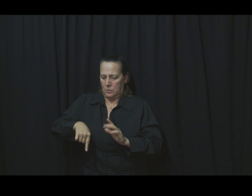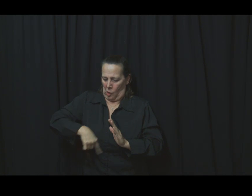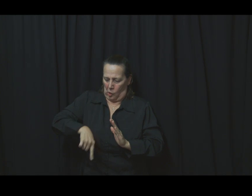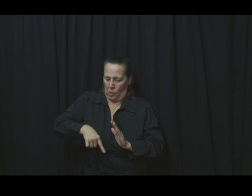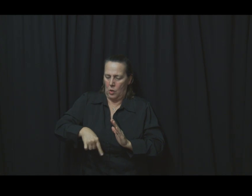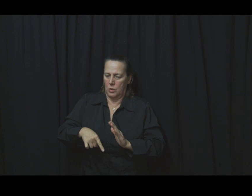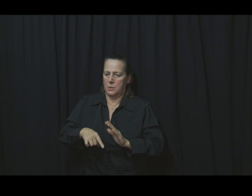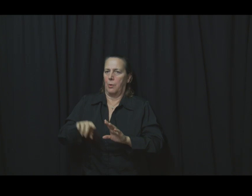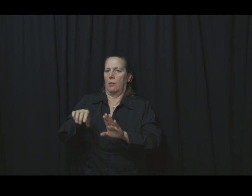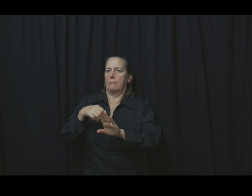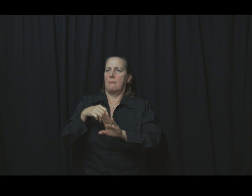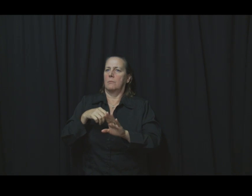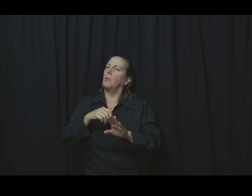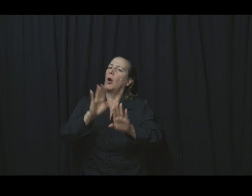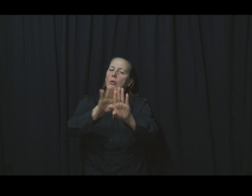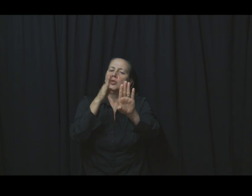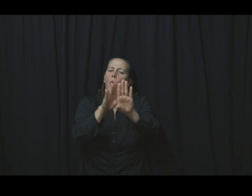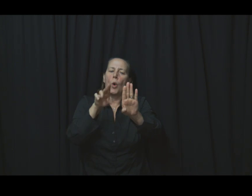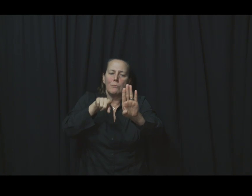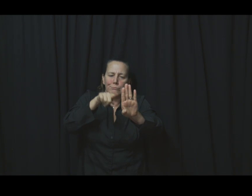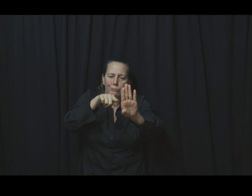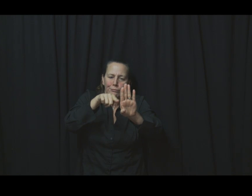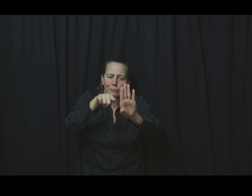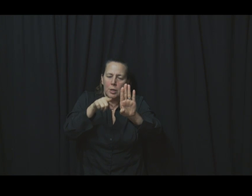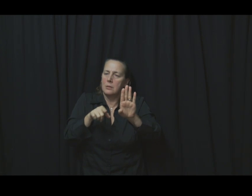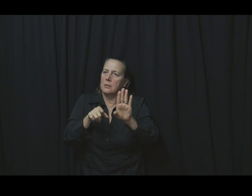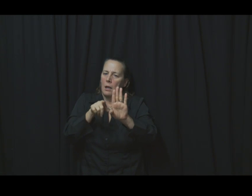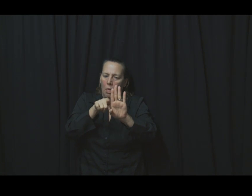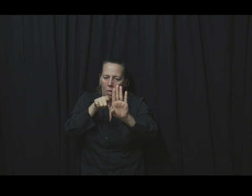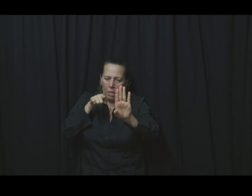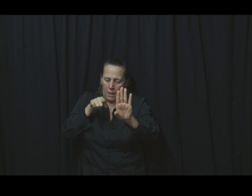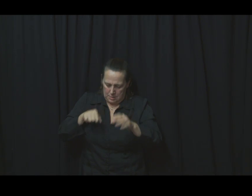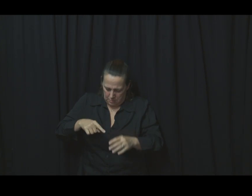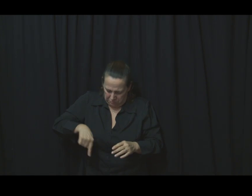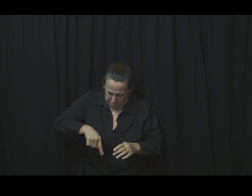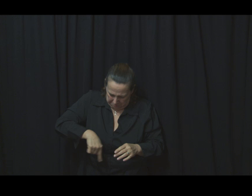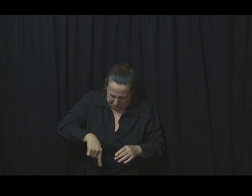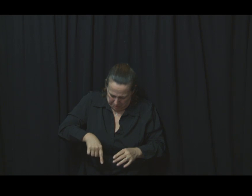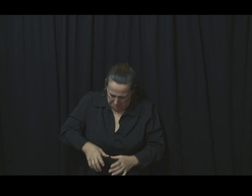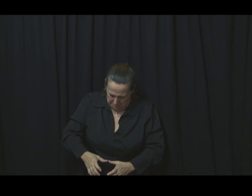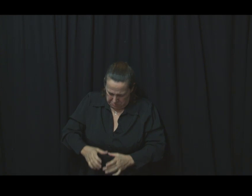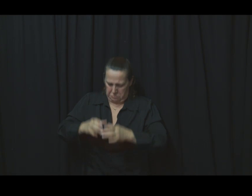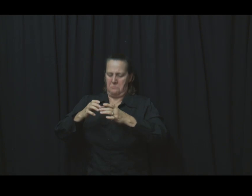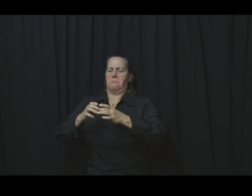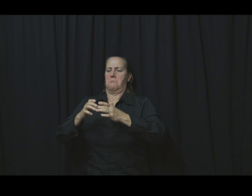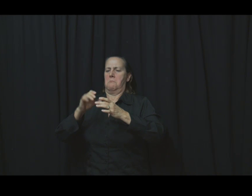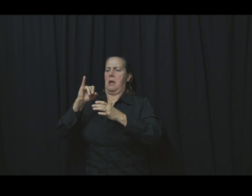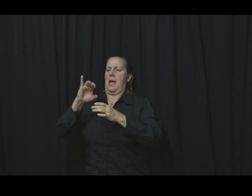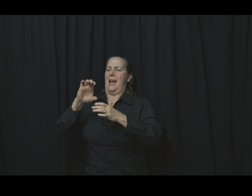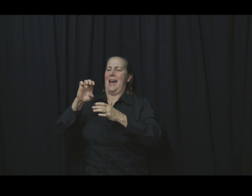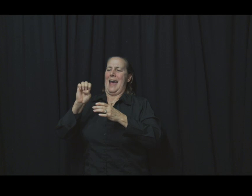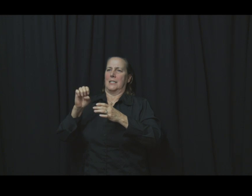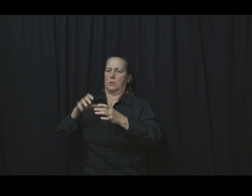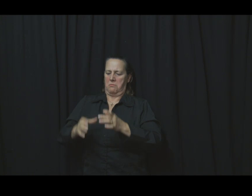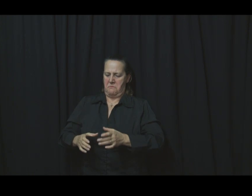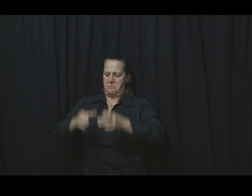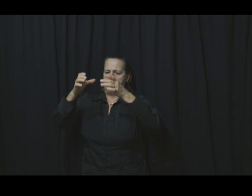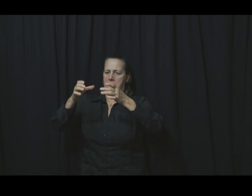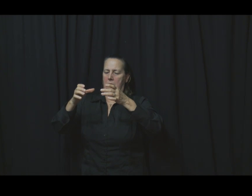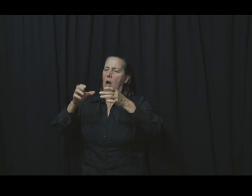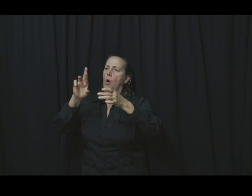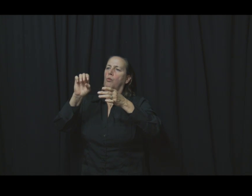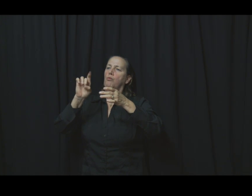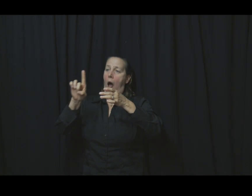locks in doors, for example. And we pull out long cylinders of ice, long ice